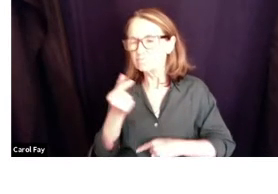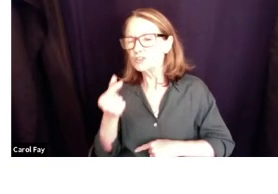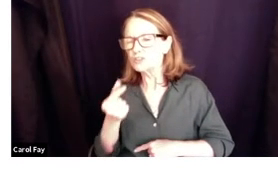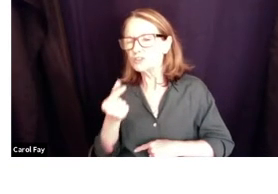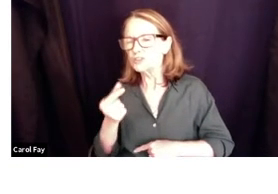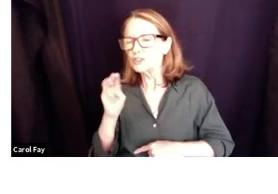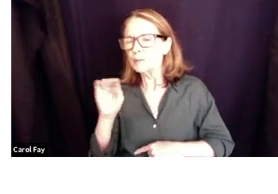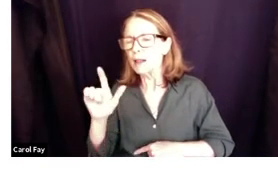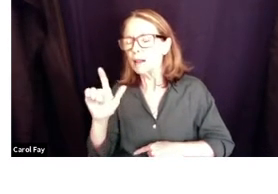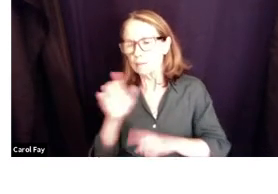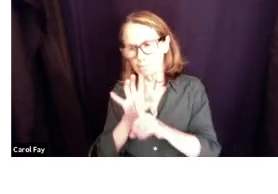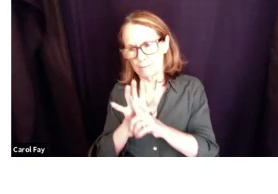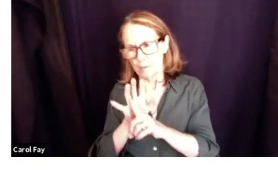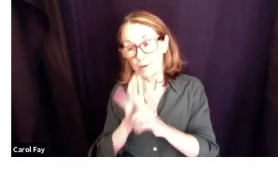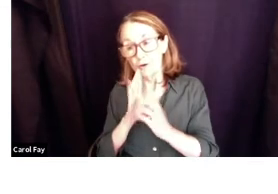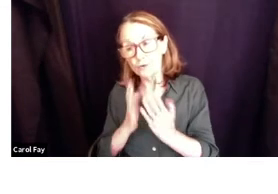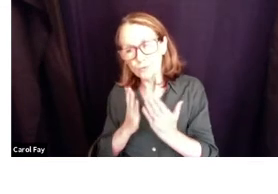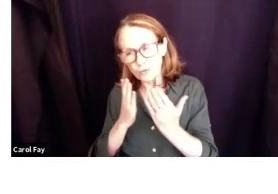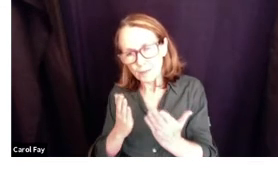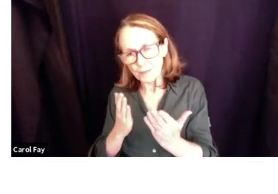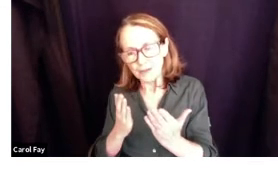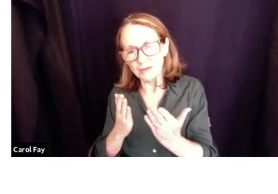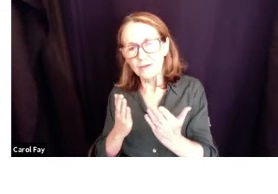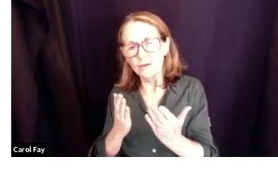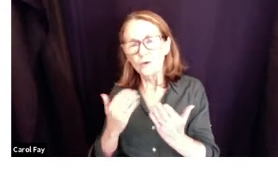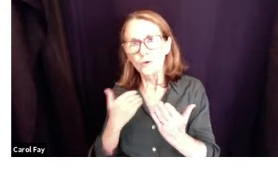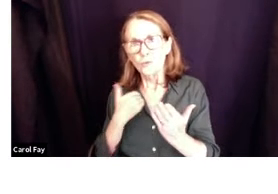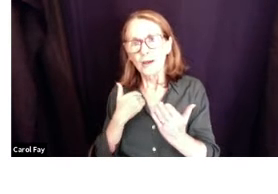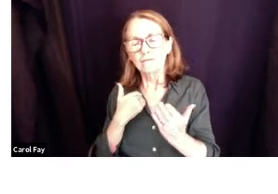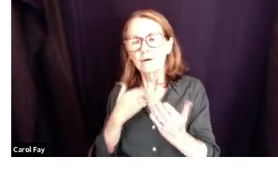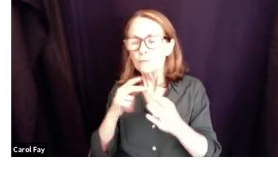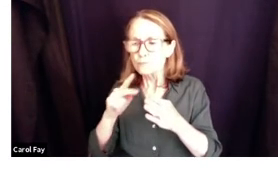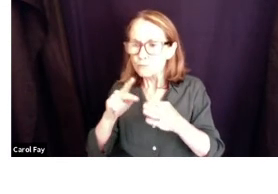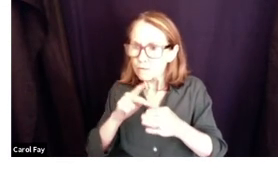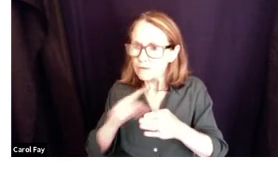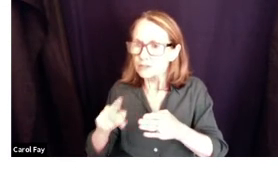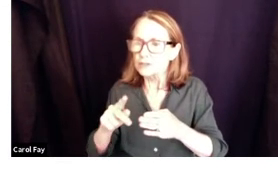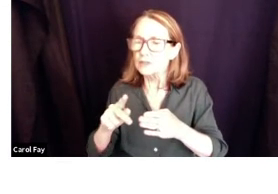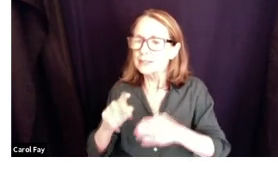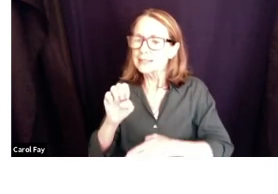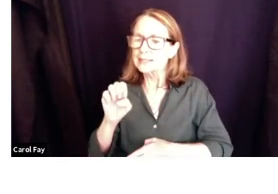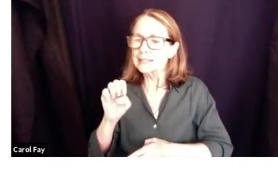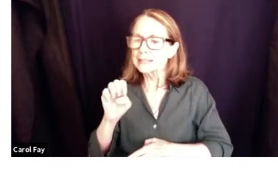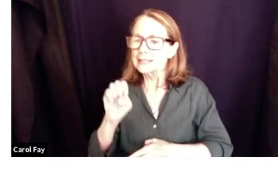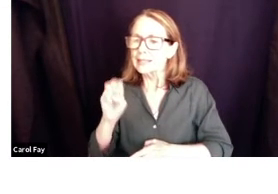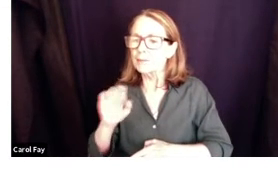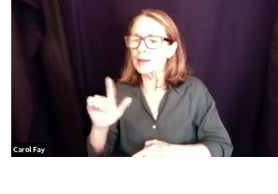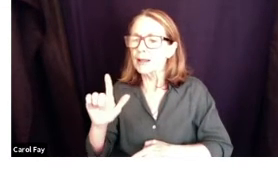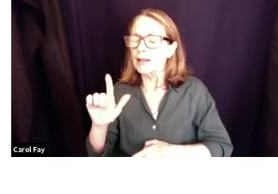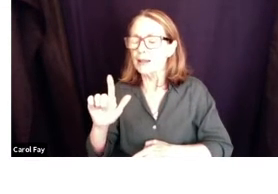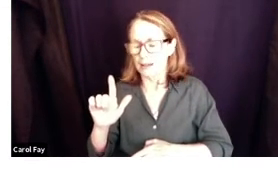that's used a lot these days is Gmail. That's very popular. It's recommended you have a